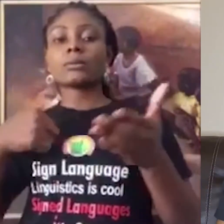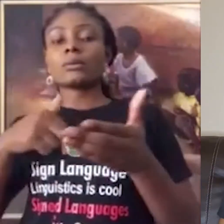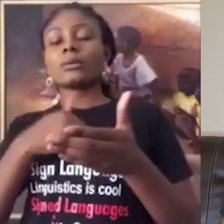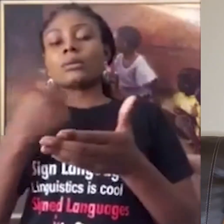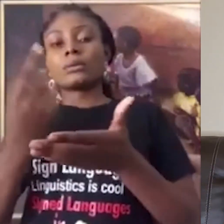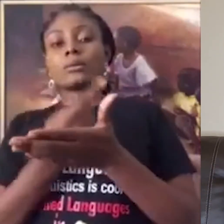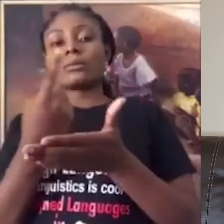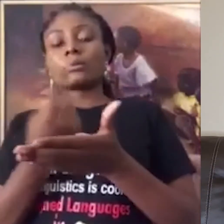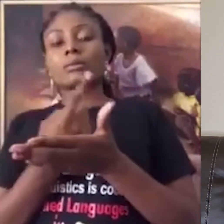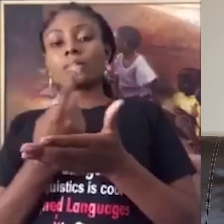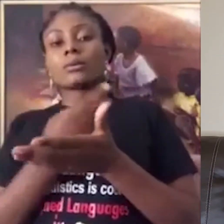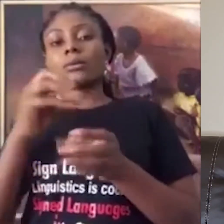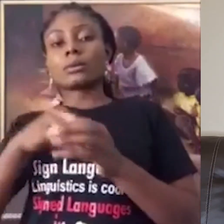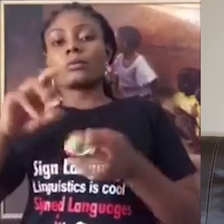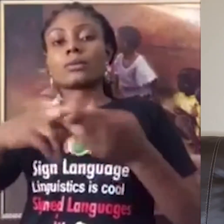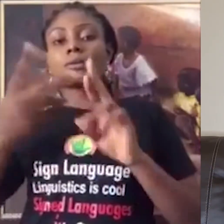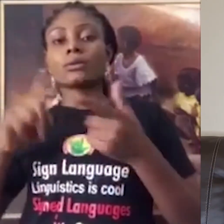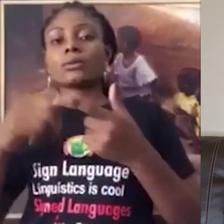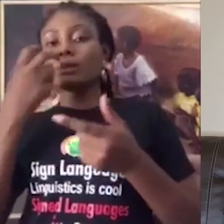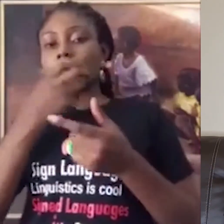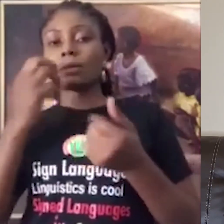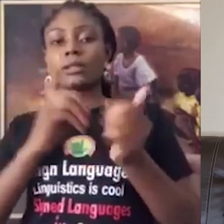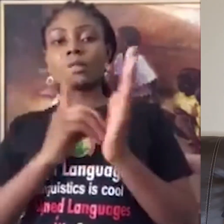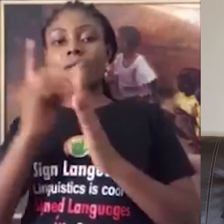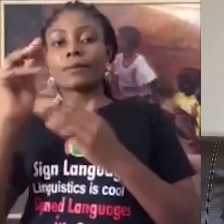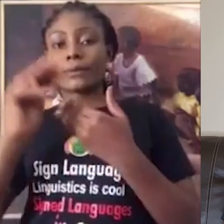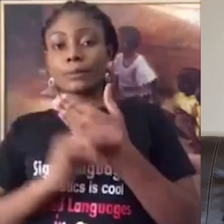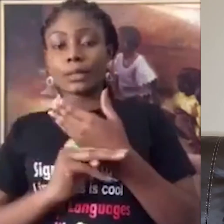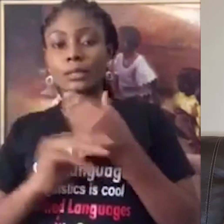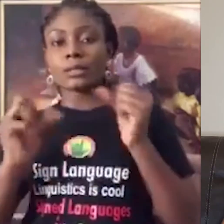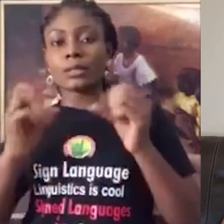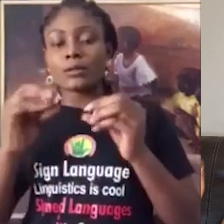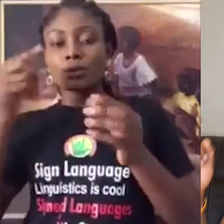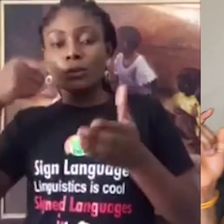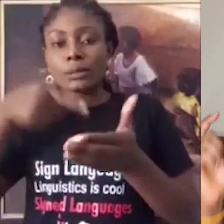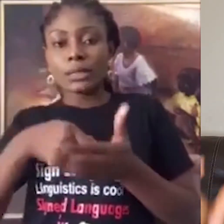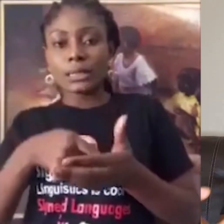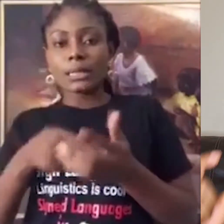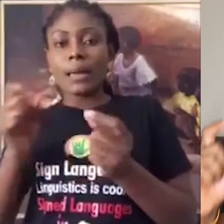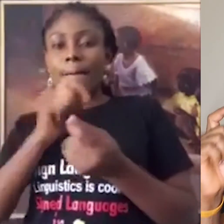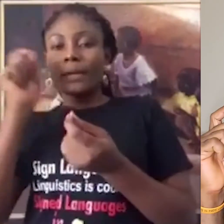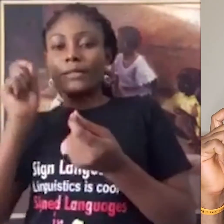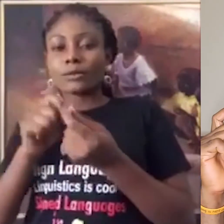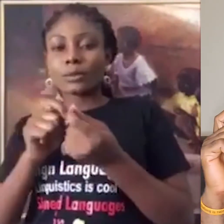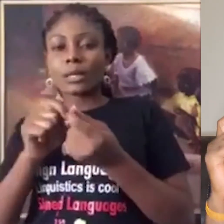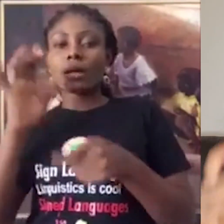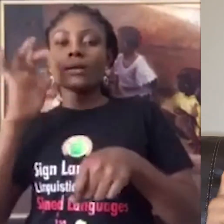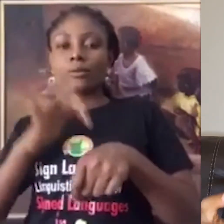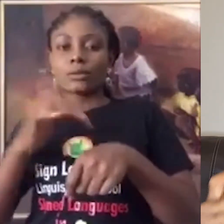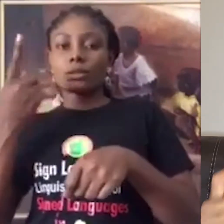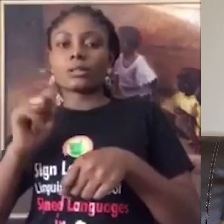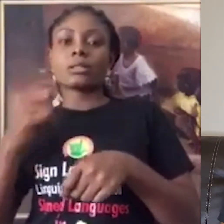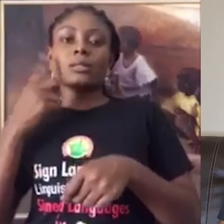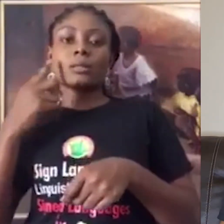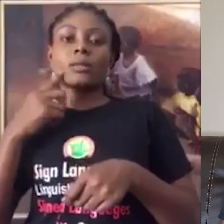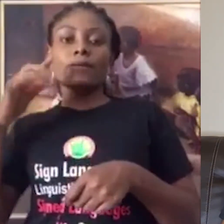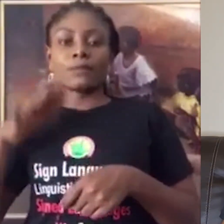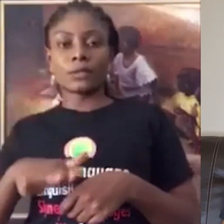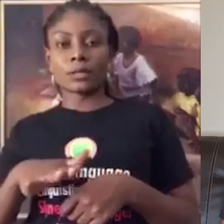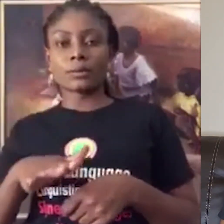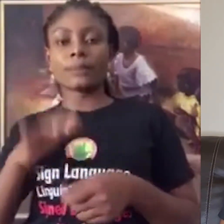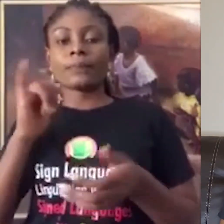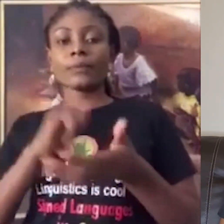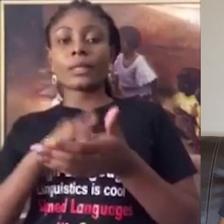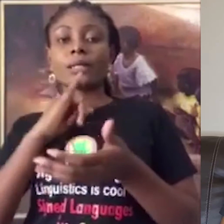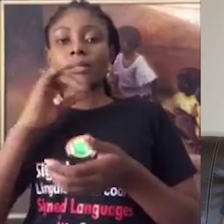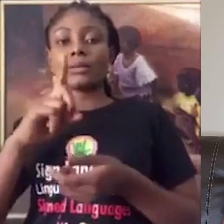what we discuss in relation to speech development. And so this particularly touches the